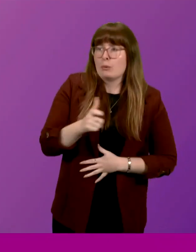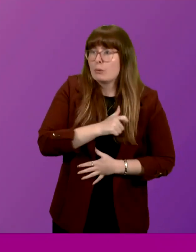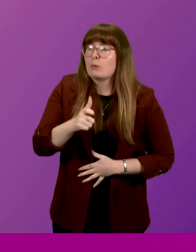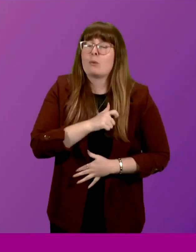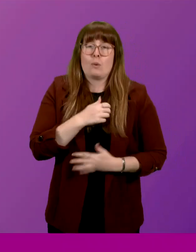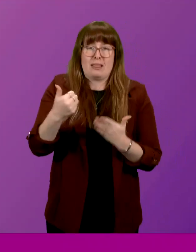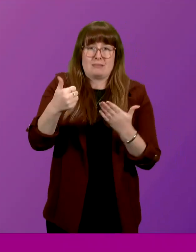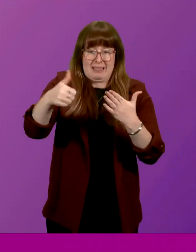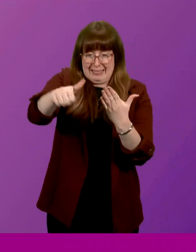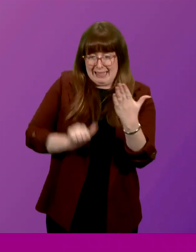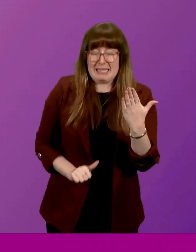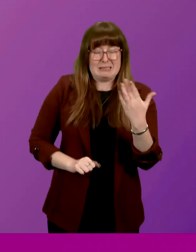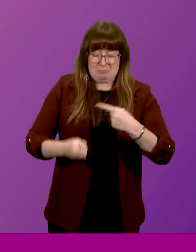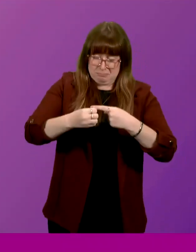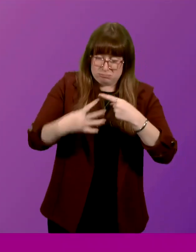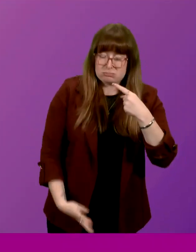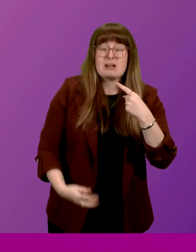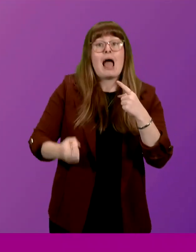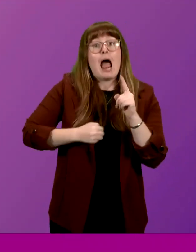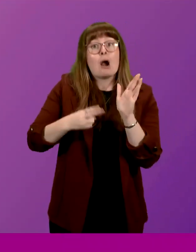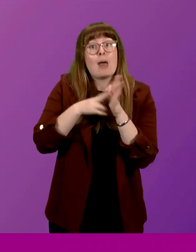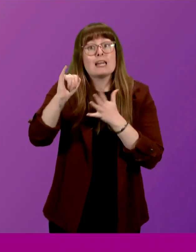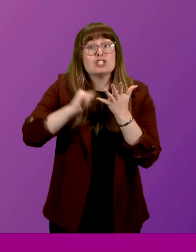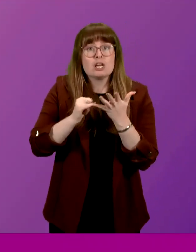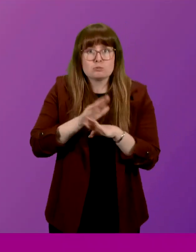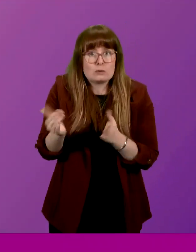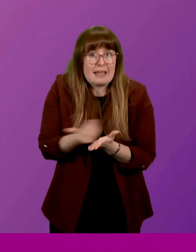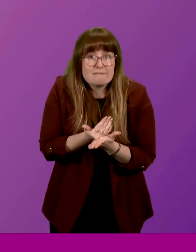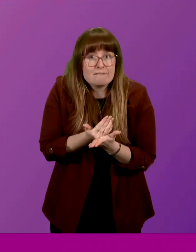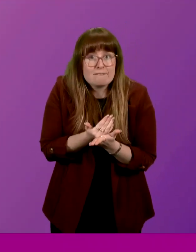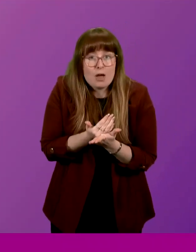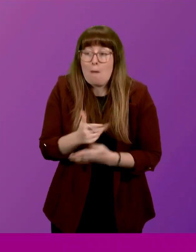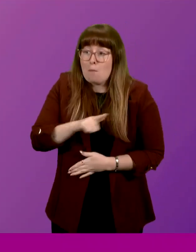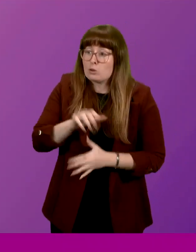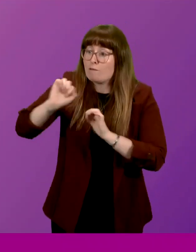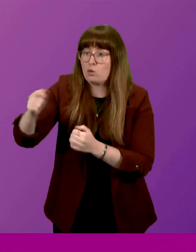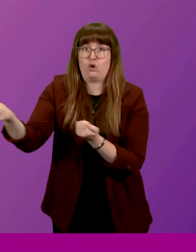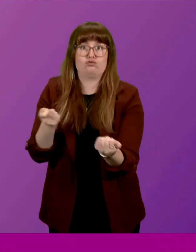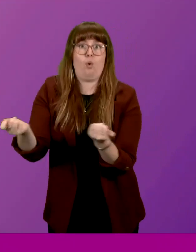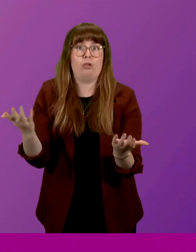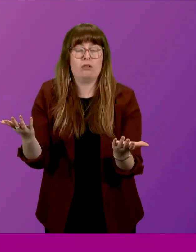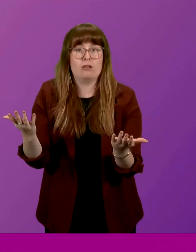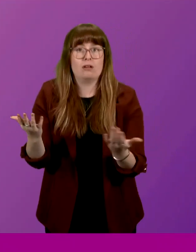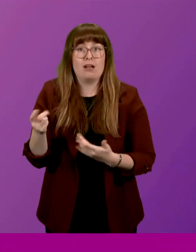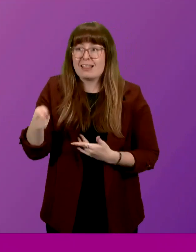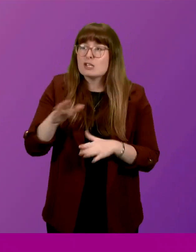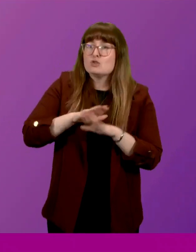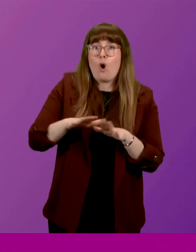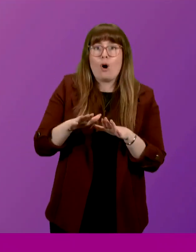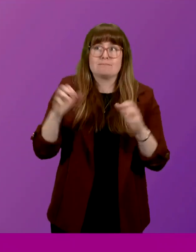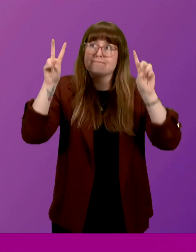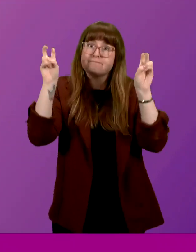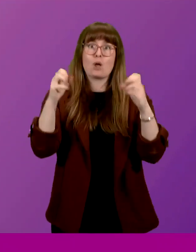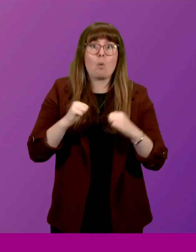lists. Put simply, our NHS is not safe in John Swinney's hands. This isn't a winter